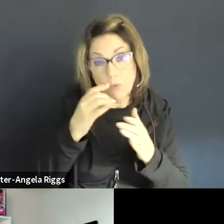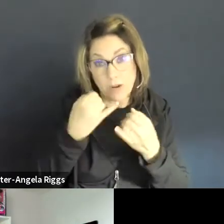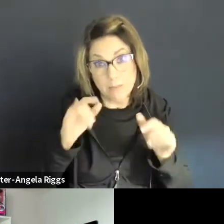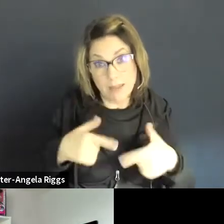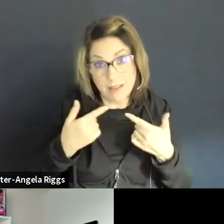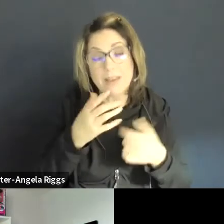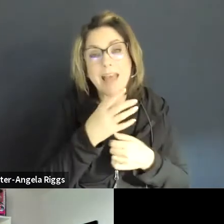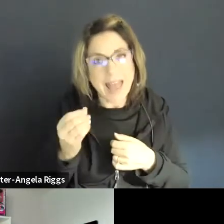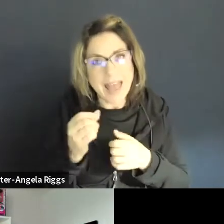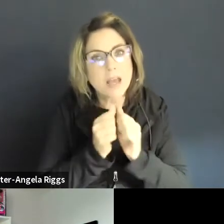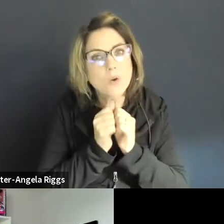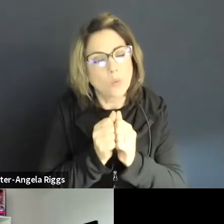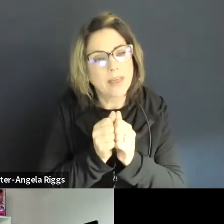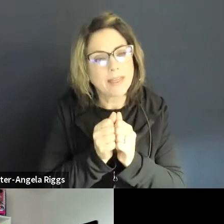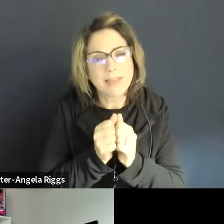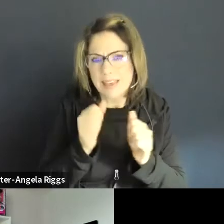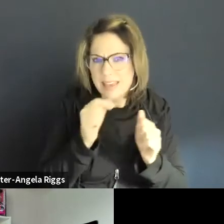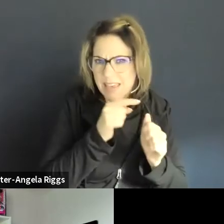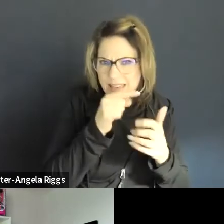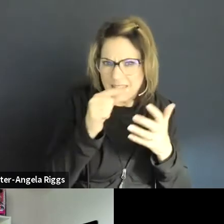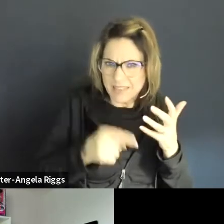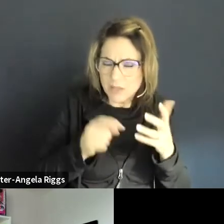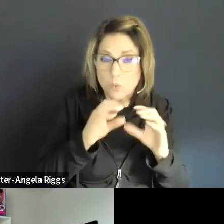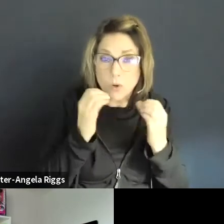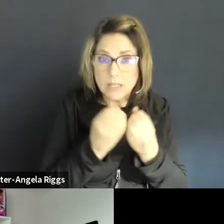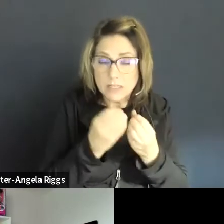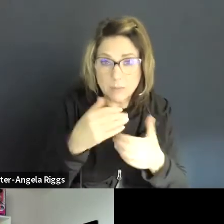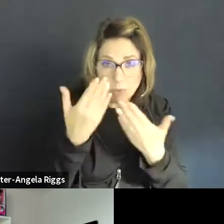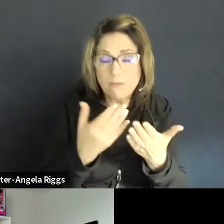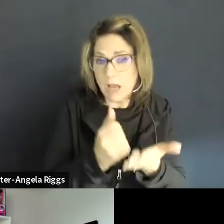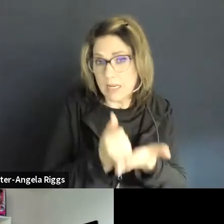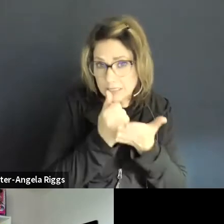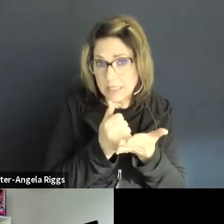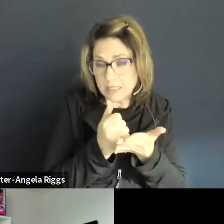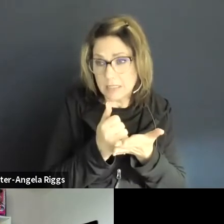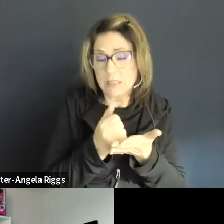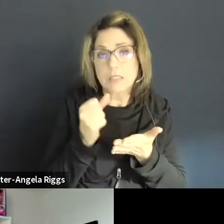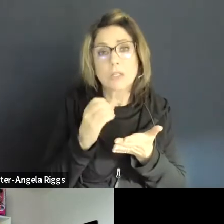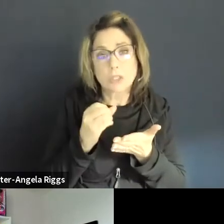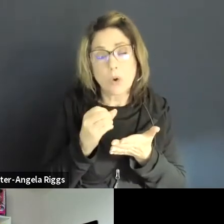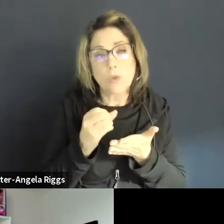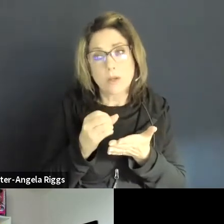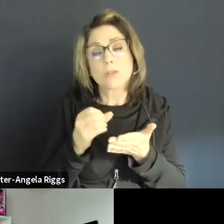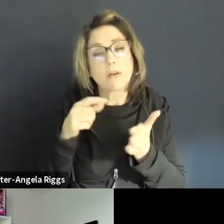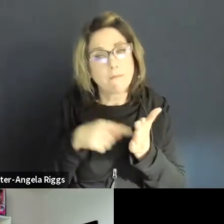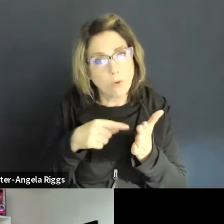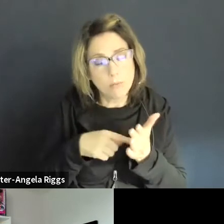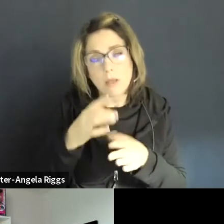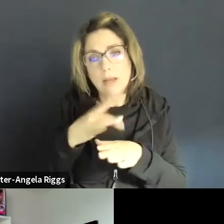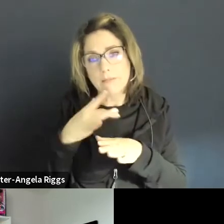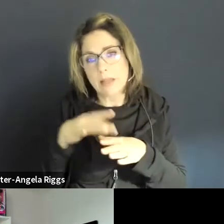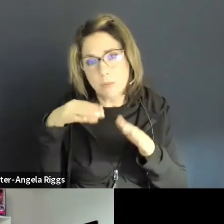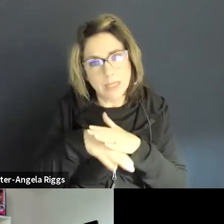also directly with these organizations that provide assistance so that there's affordable and available, accessible